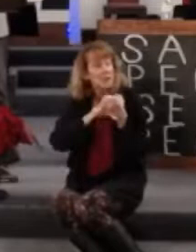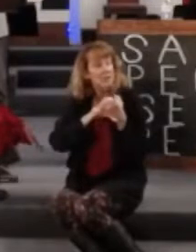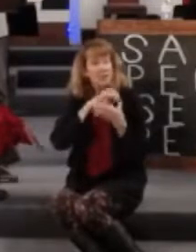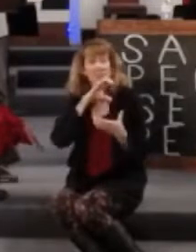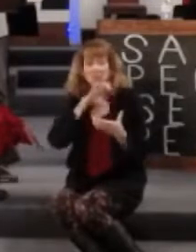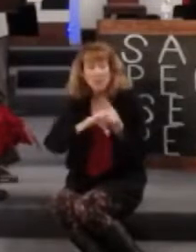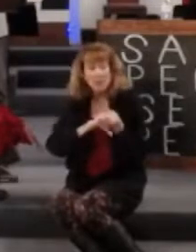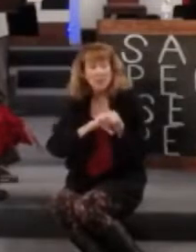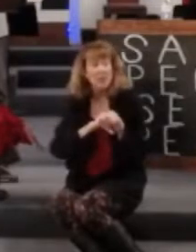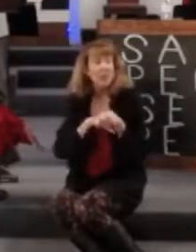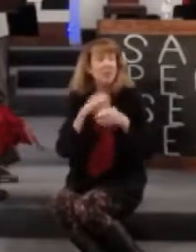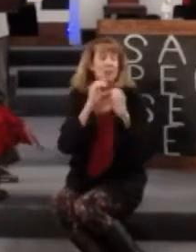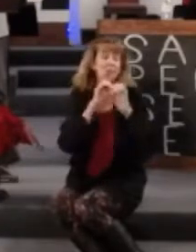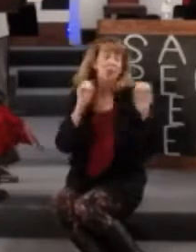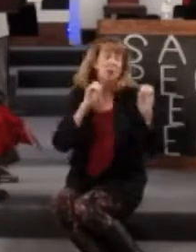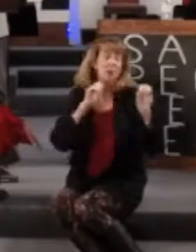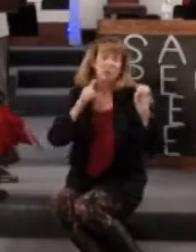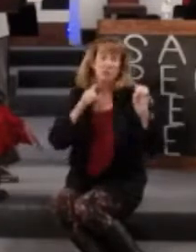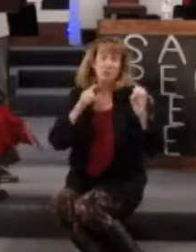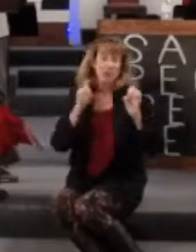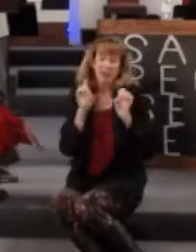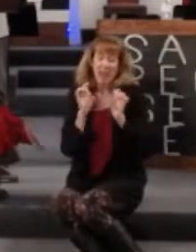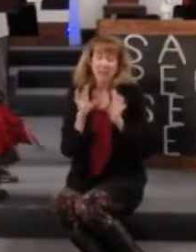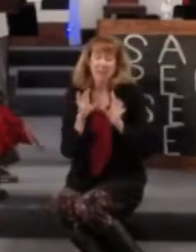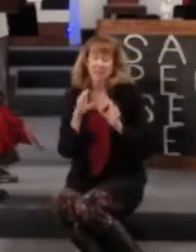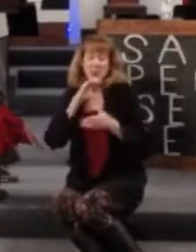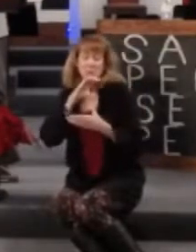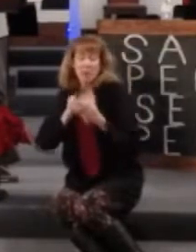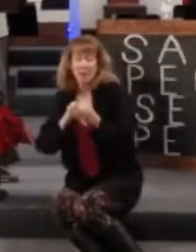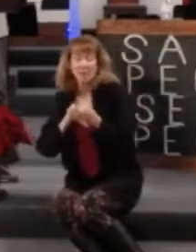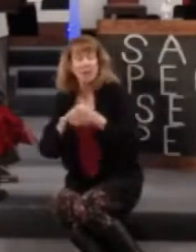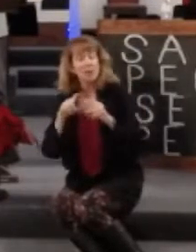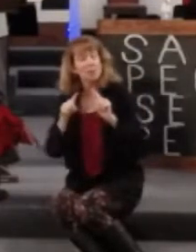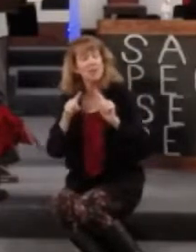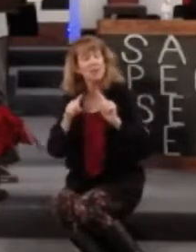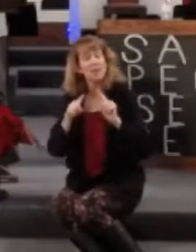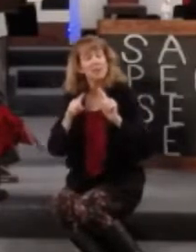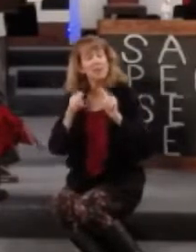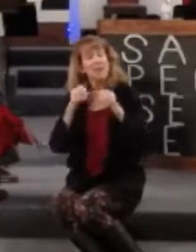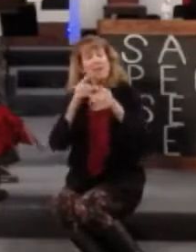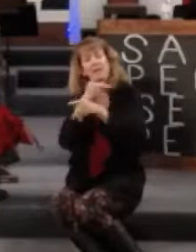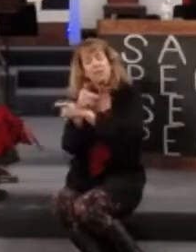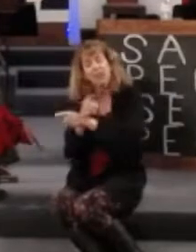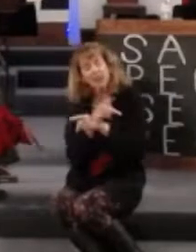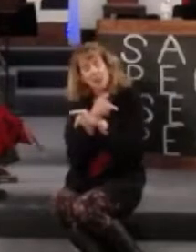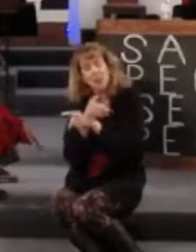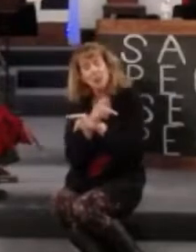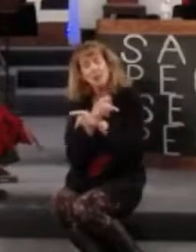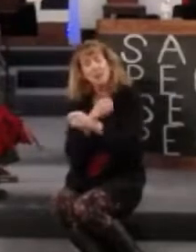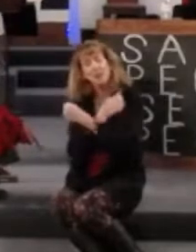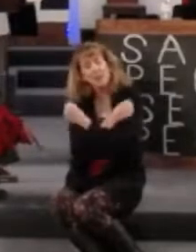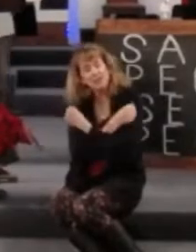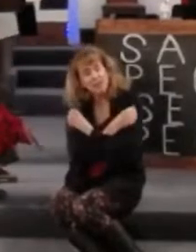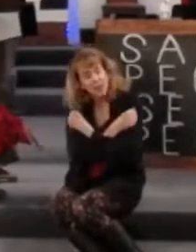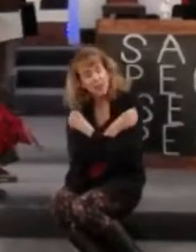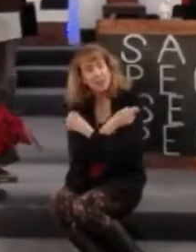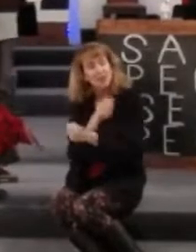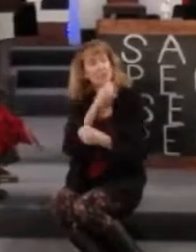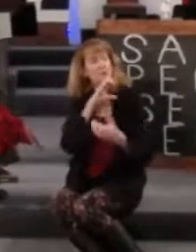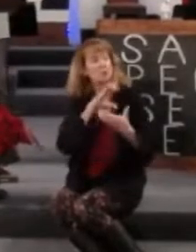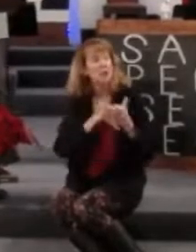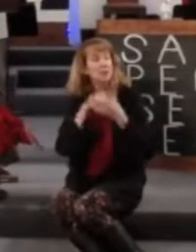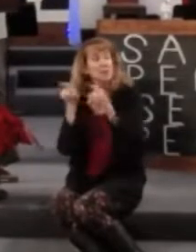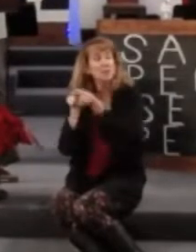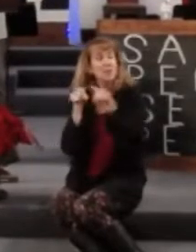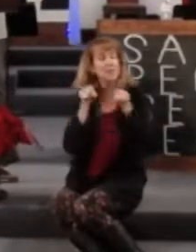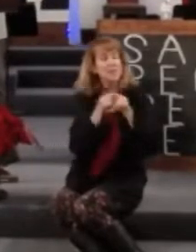all, no one ever hated their own body, but they fed and cared for their bodies just as Christ